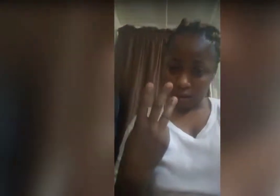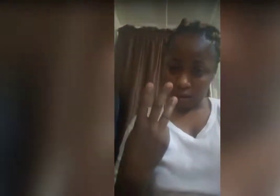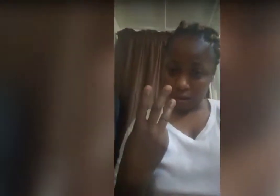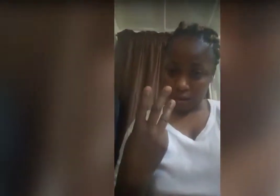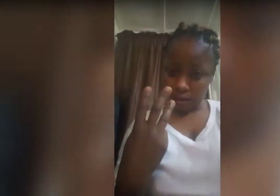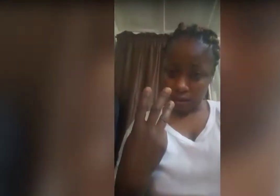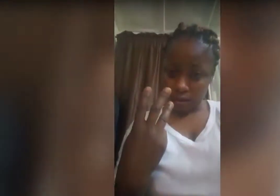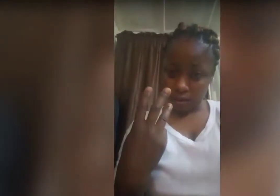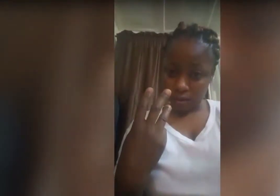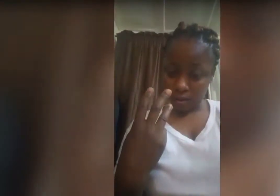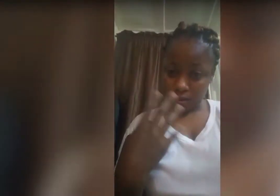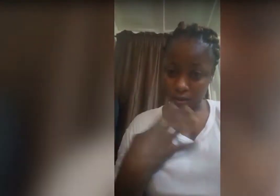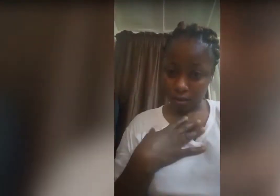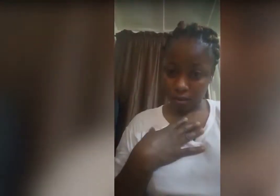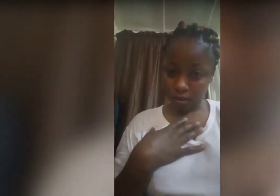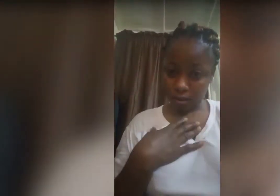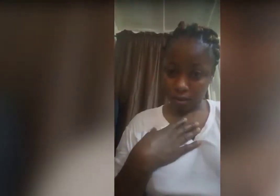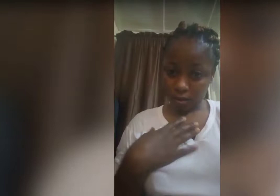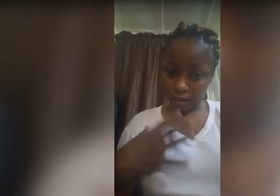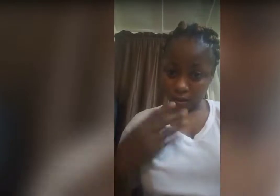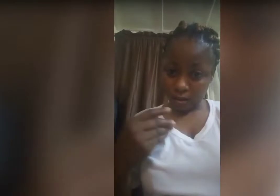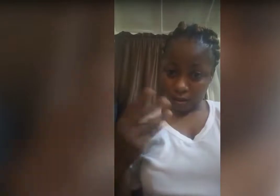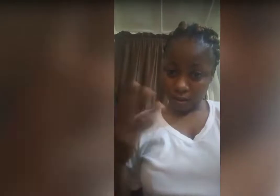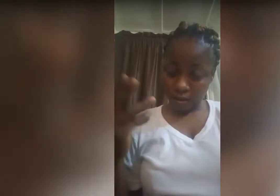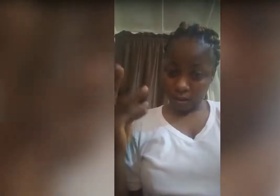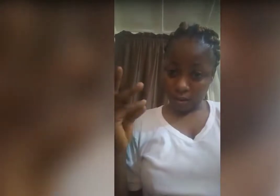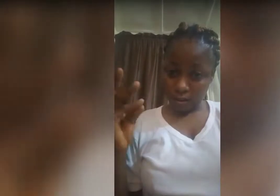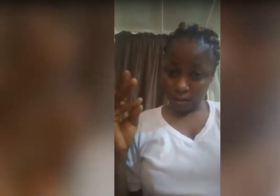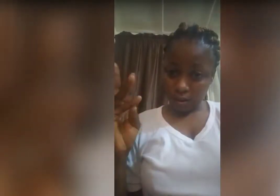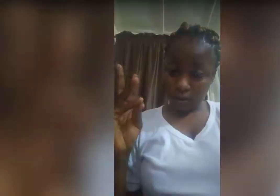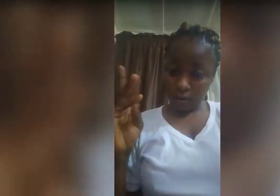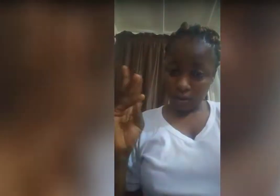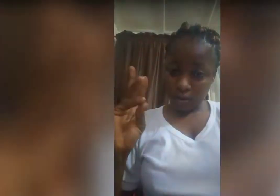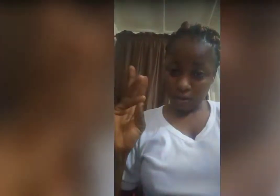finger Okay. and face Okay. it. Very good. Very good.